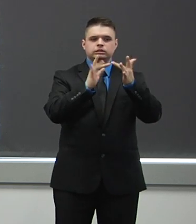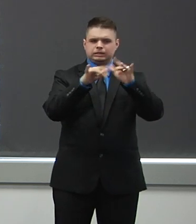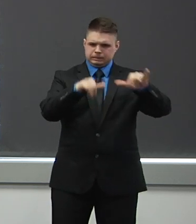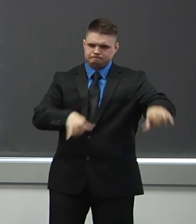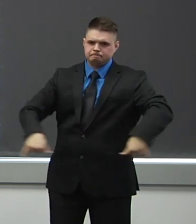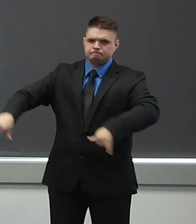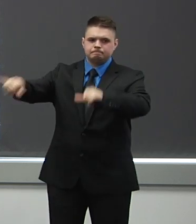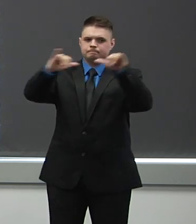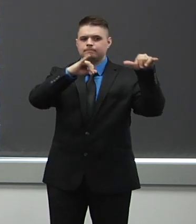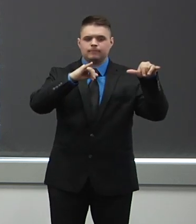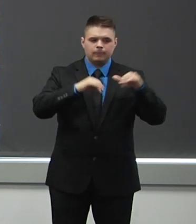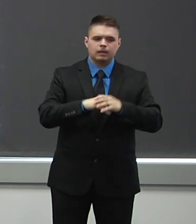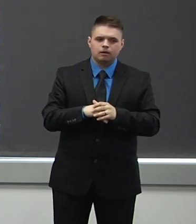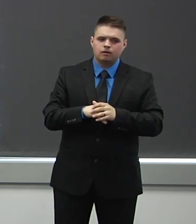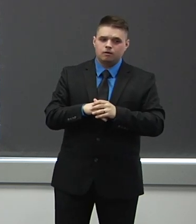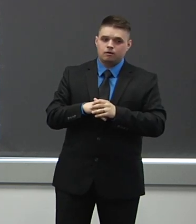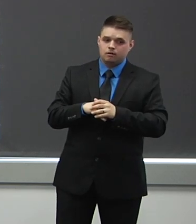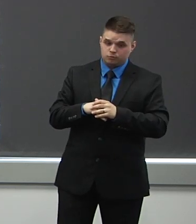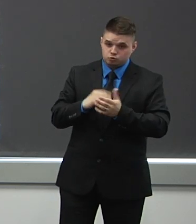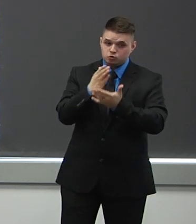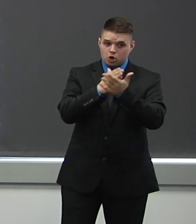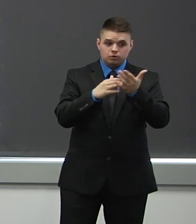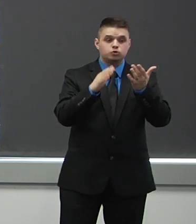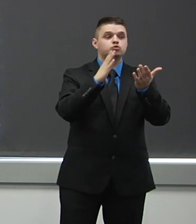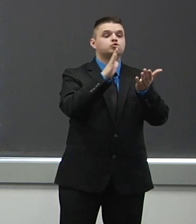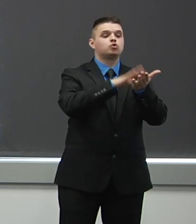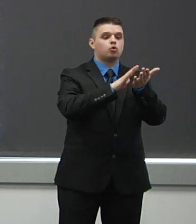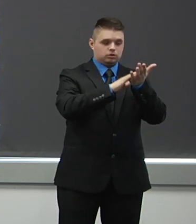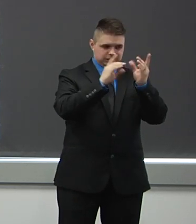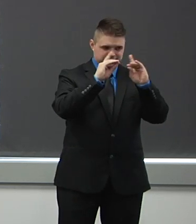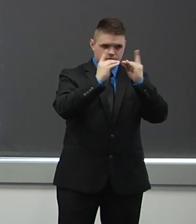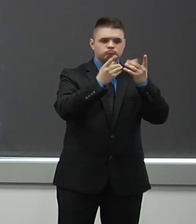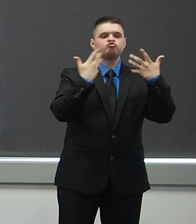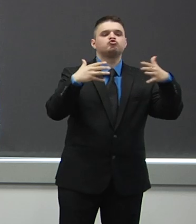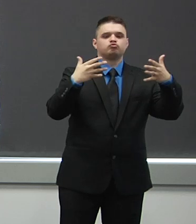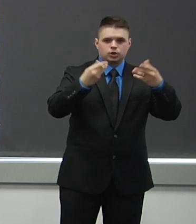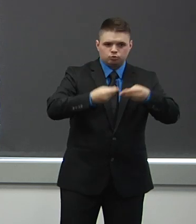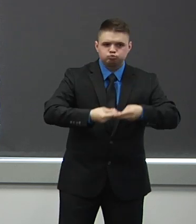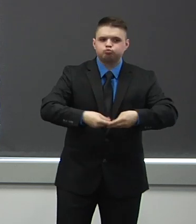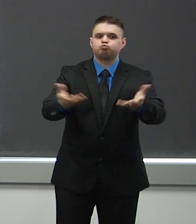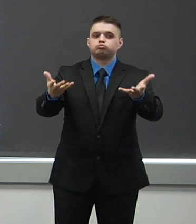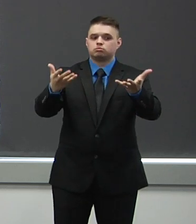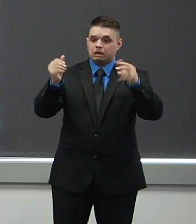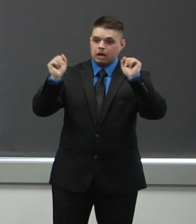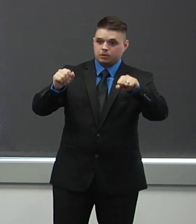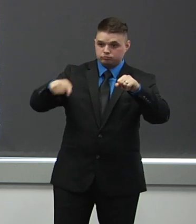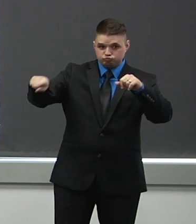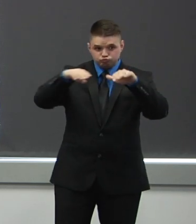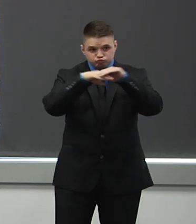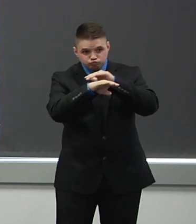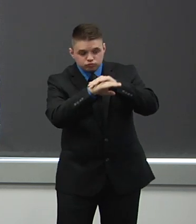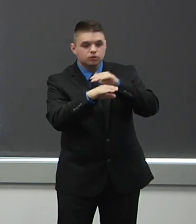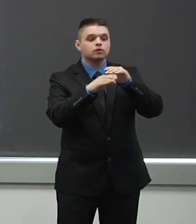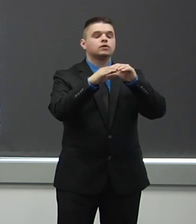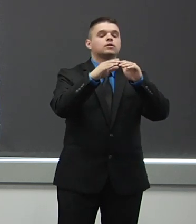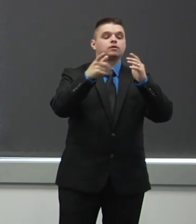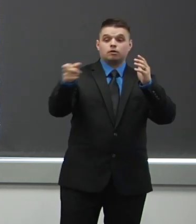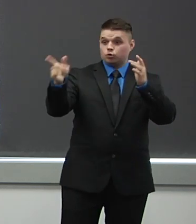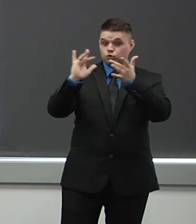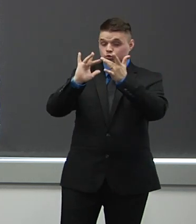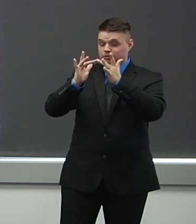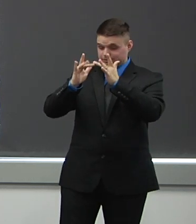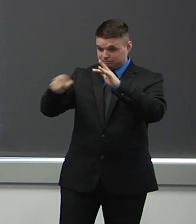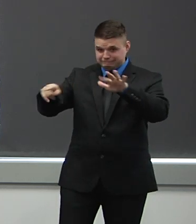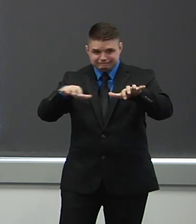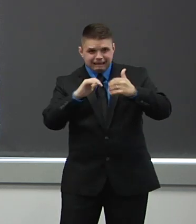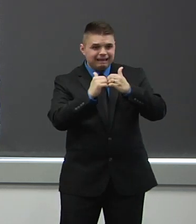are a couple of school districts that I think are already providing the ability for students to learn online. I had an opportunity